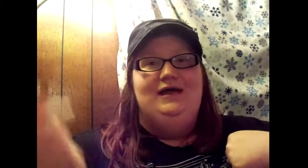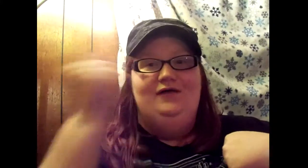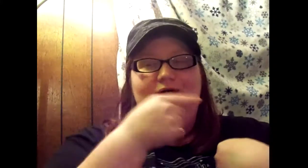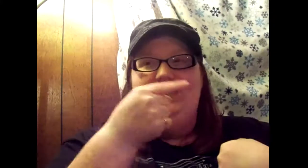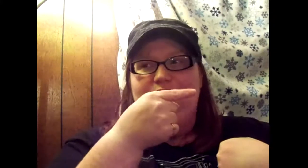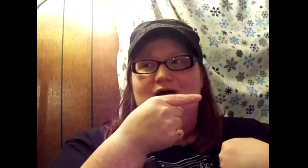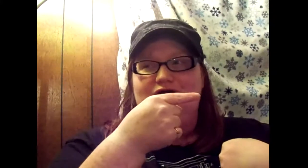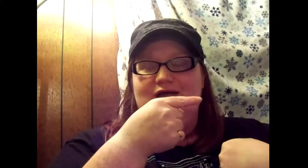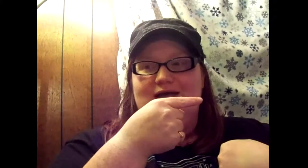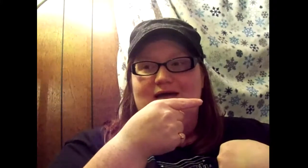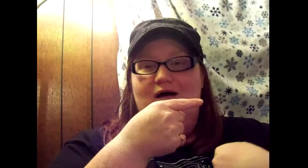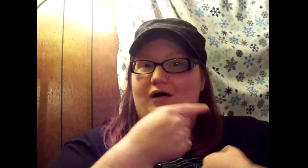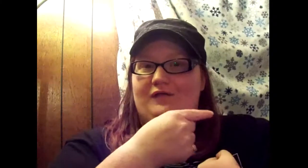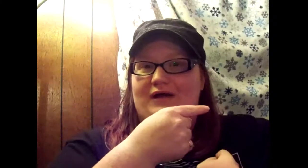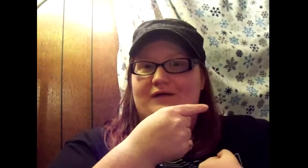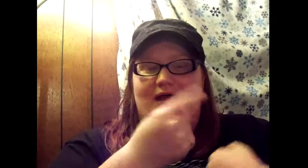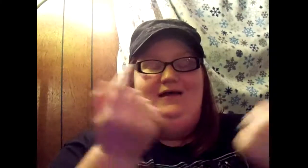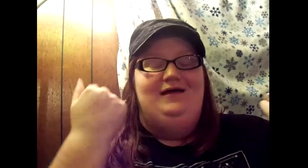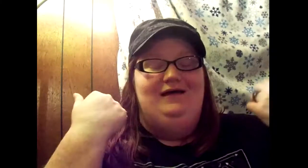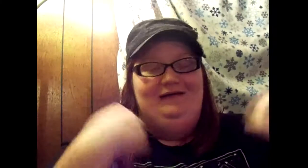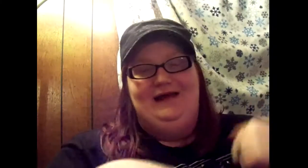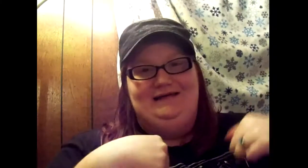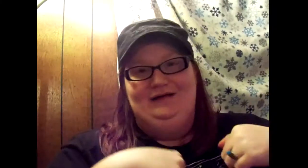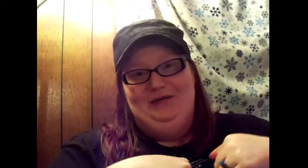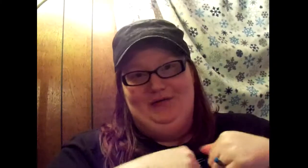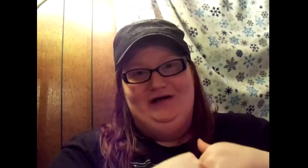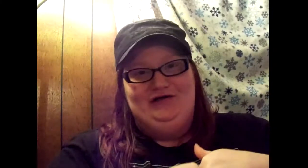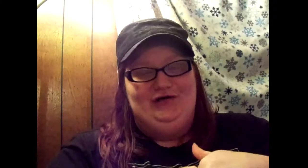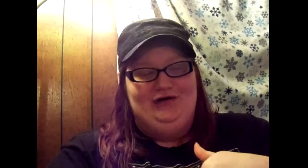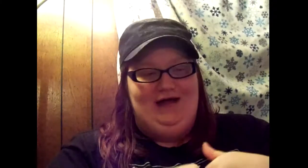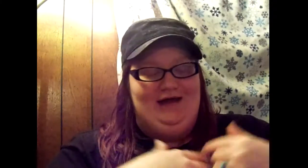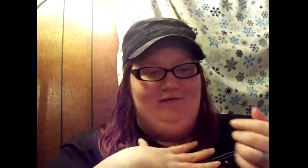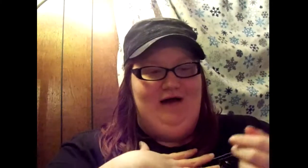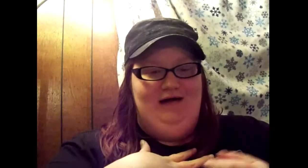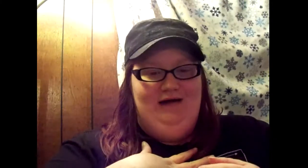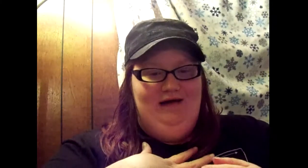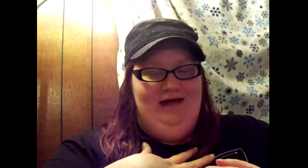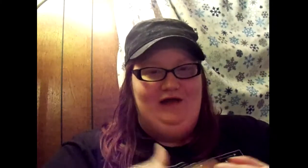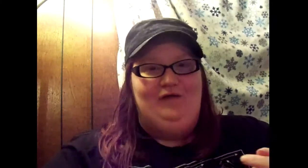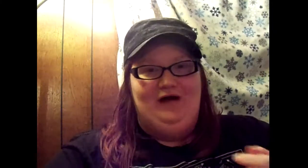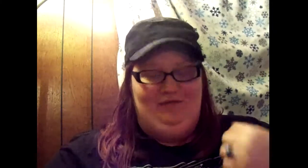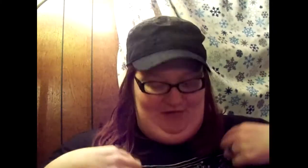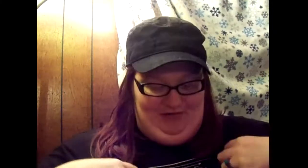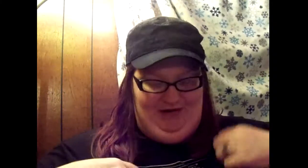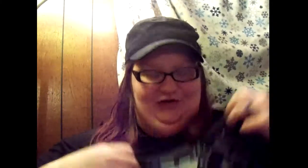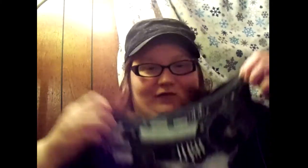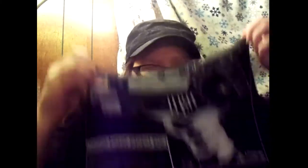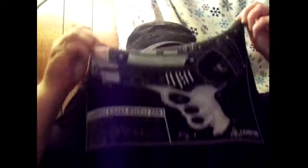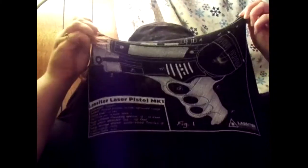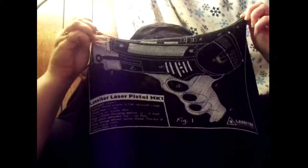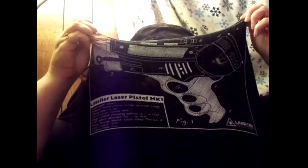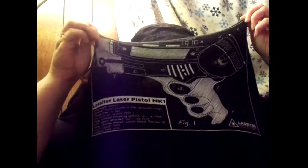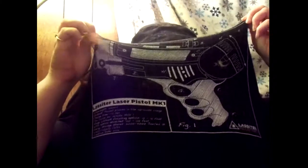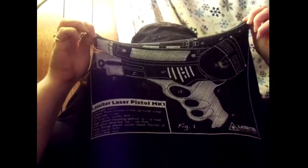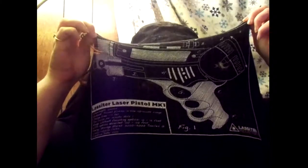If you guys watched the haul video, that is the Loot Crate shirt. And I've got a Firefly, well, actually, in fact, this is a Firefly shirt